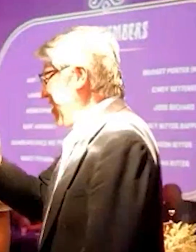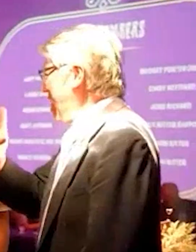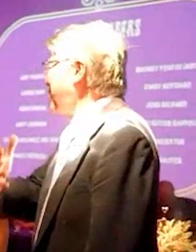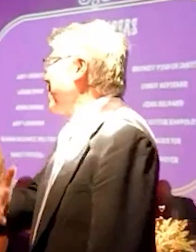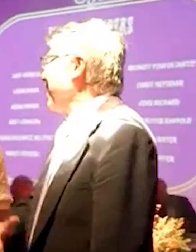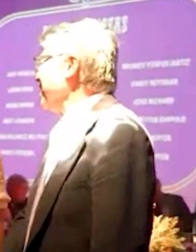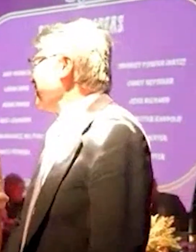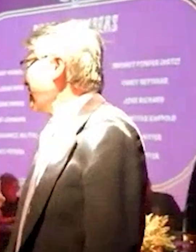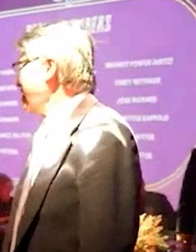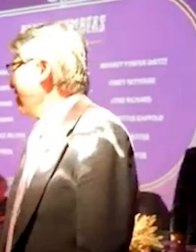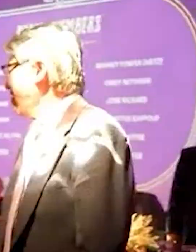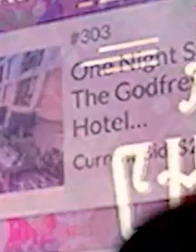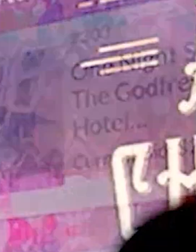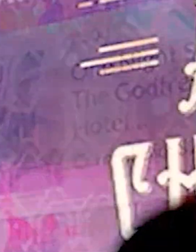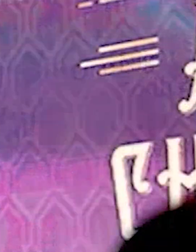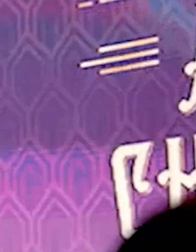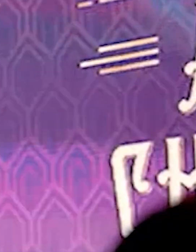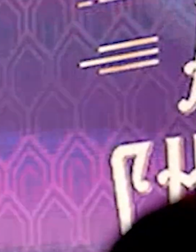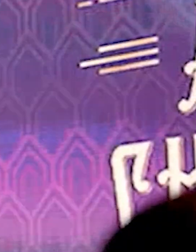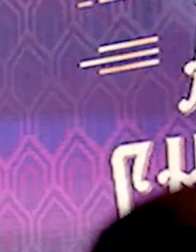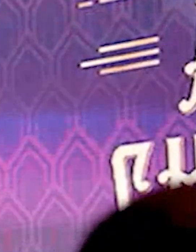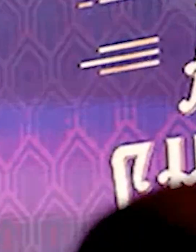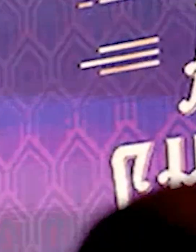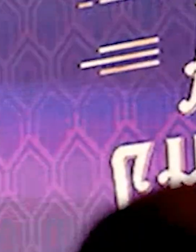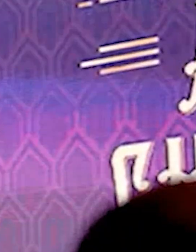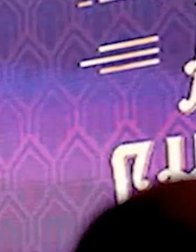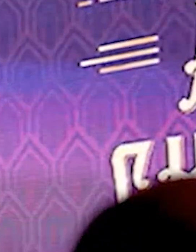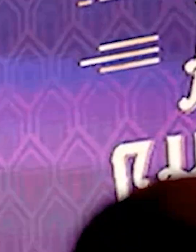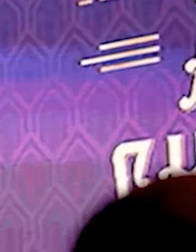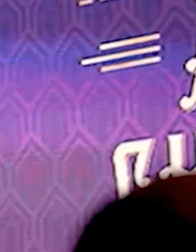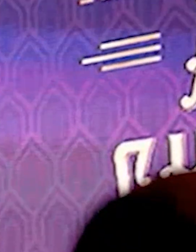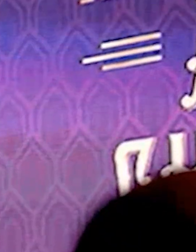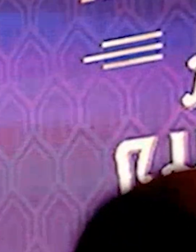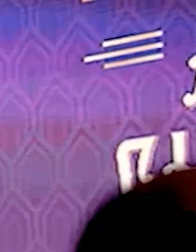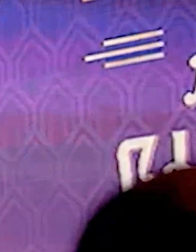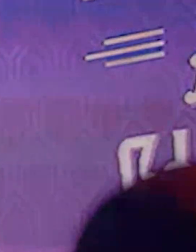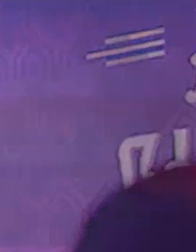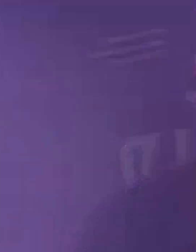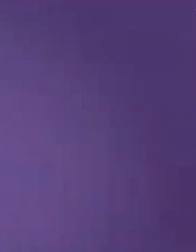Enjoy the music and the rest of your night.